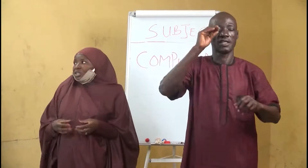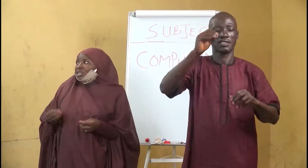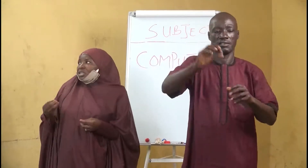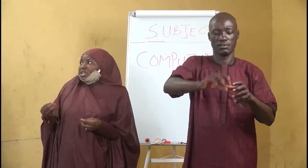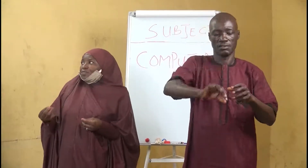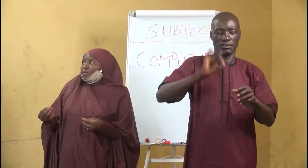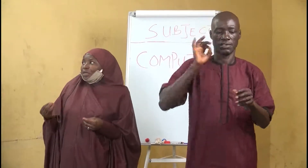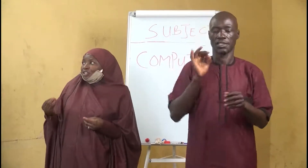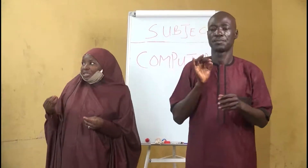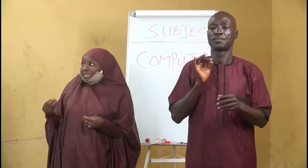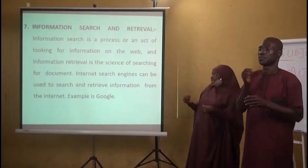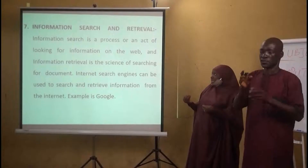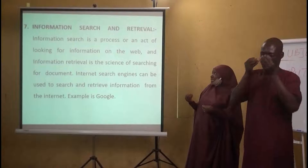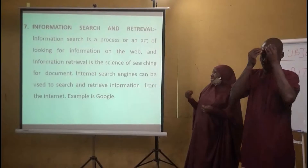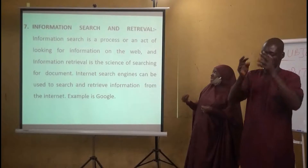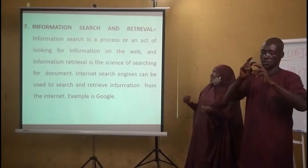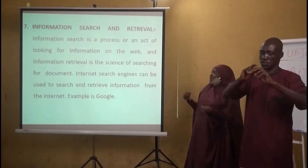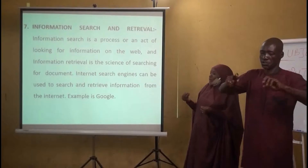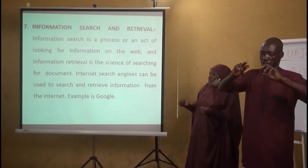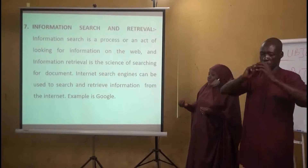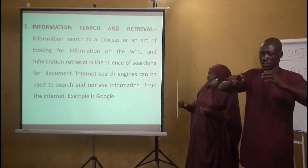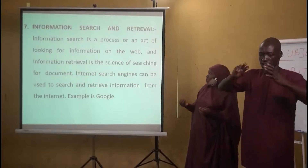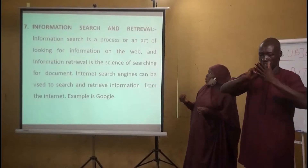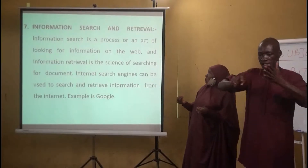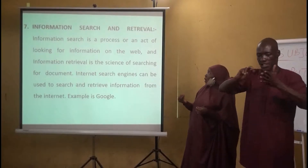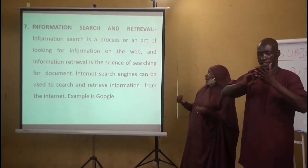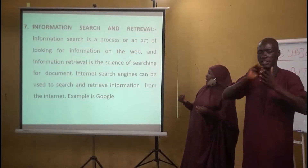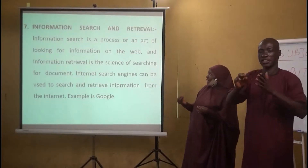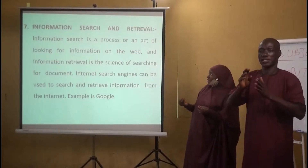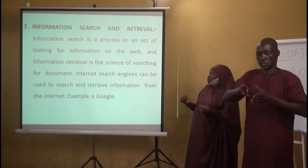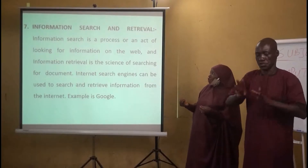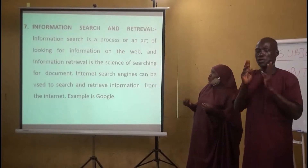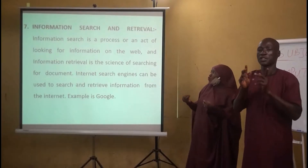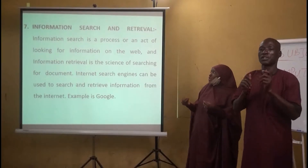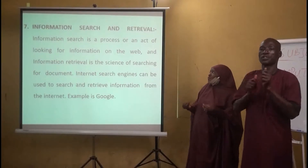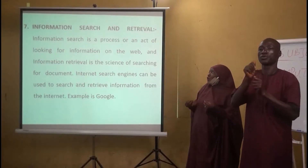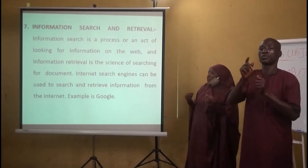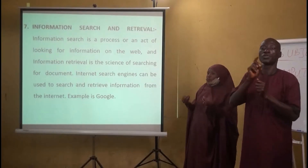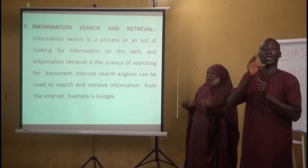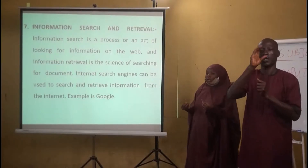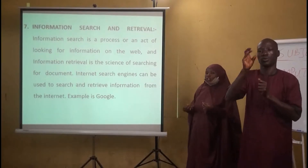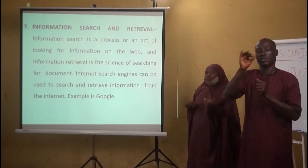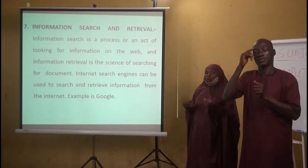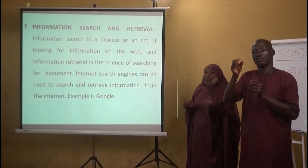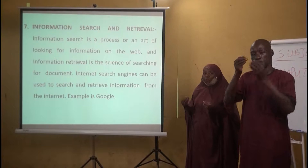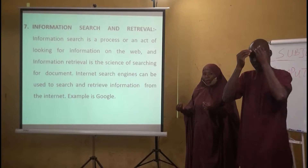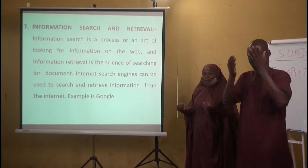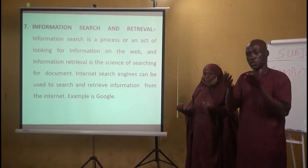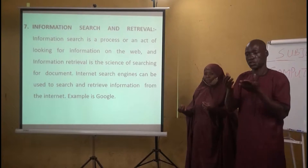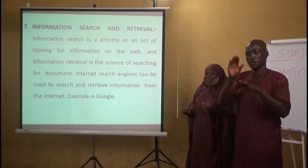The information search is a process or an act of looking for information on the web.